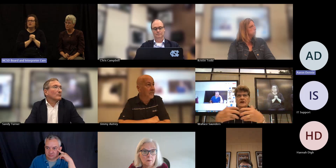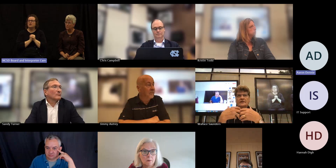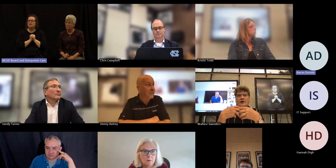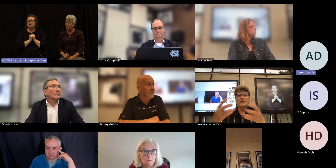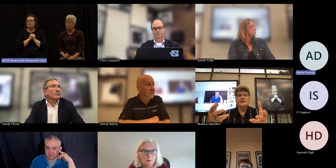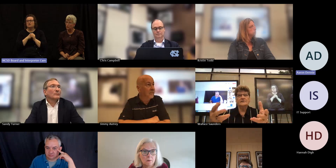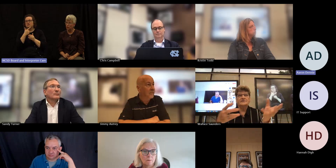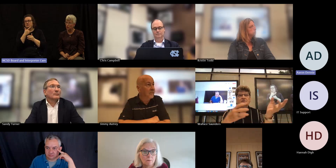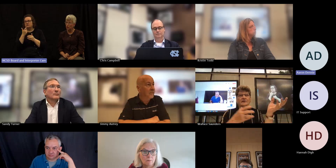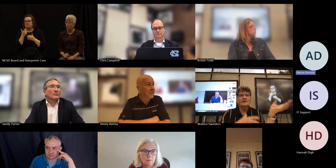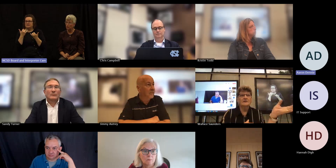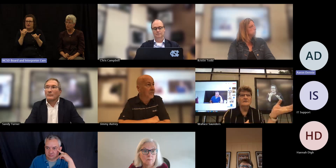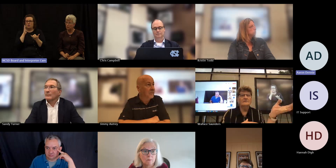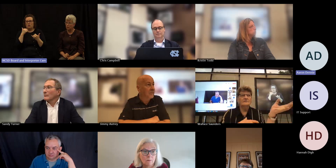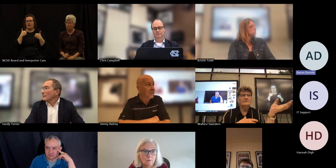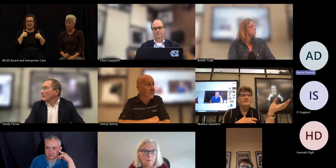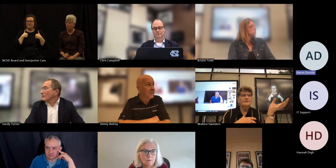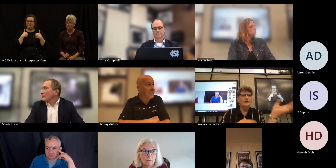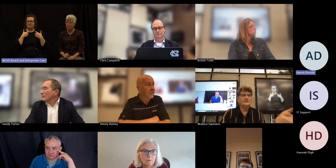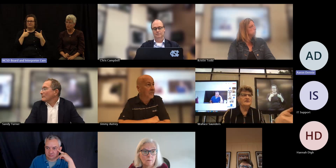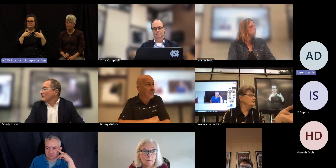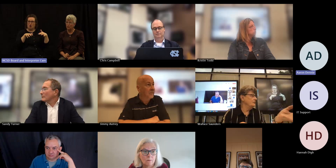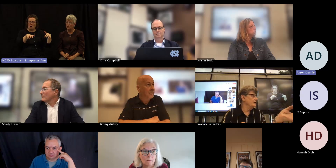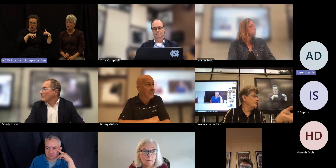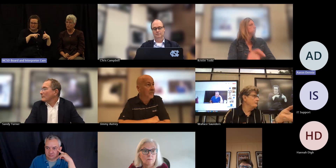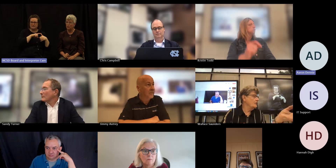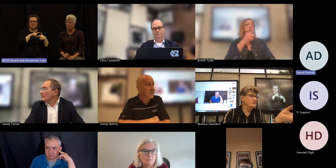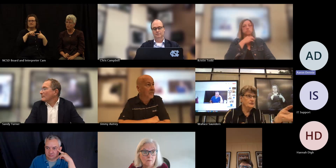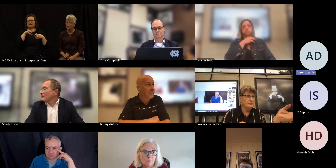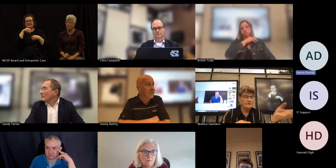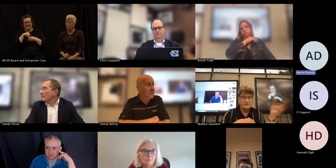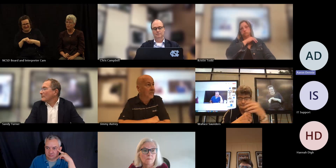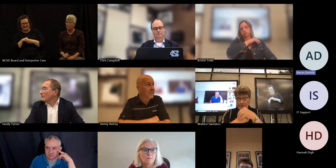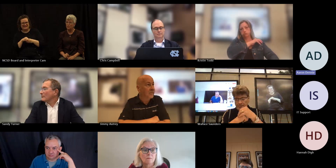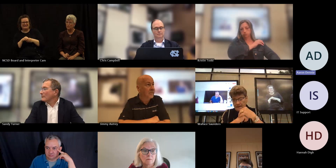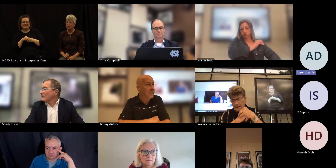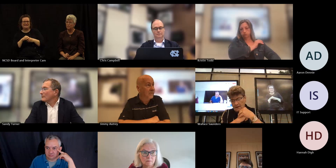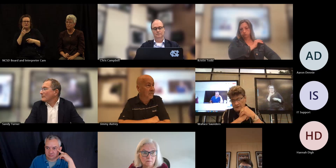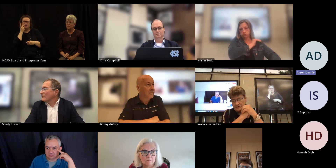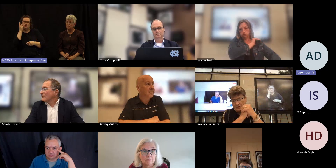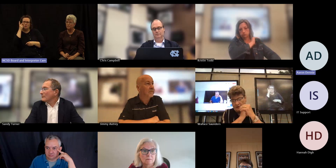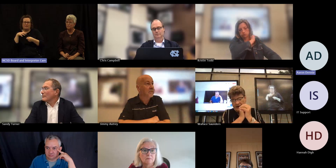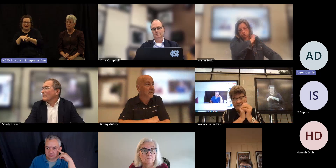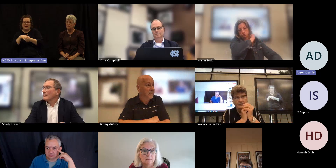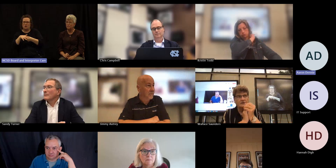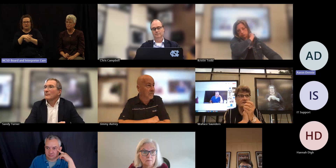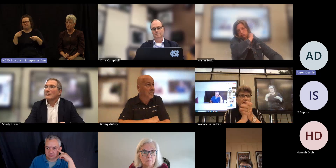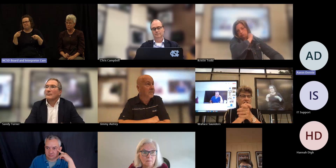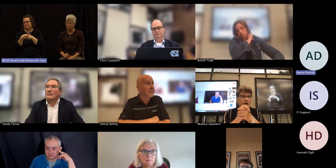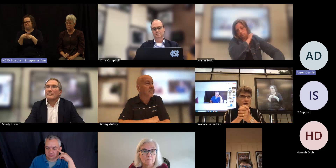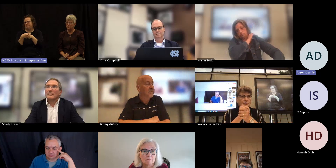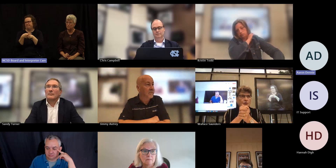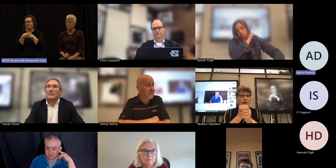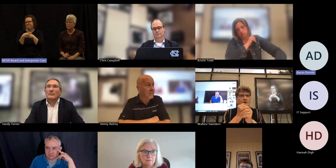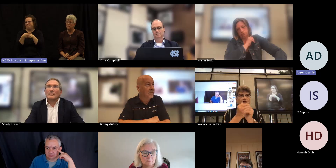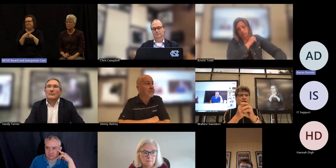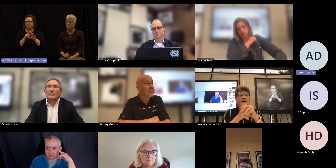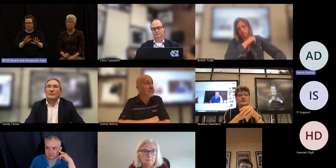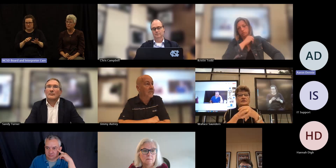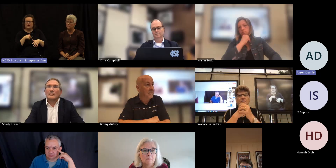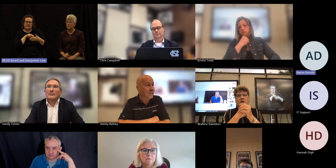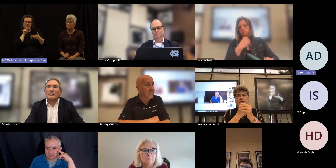Because we have an audience in a residential area for our students. So I have looked at the schedule